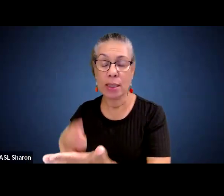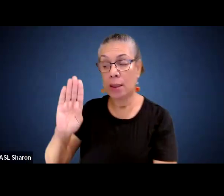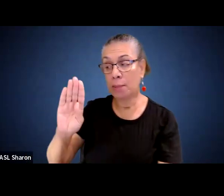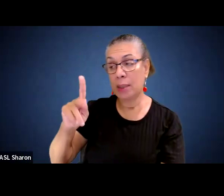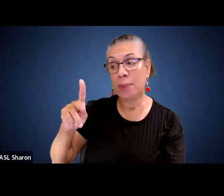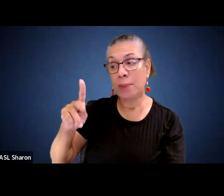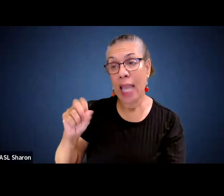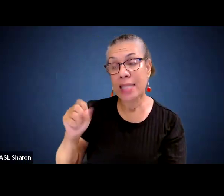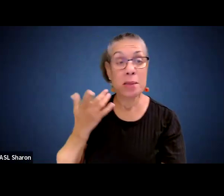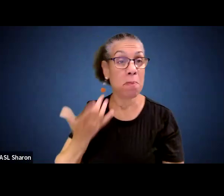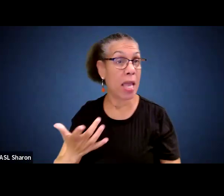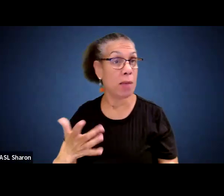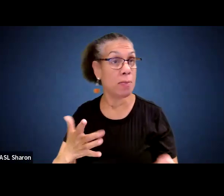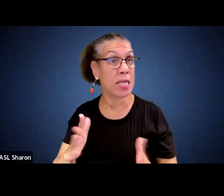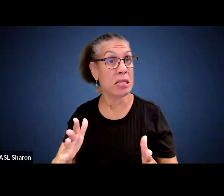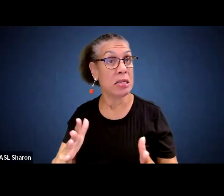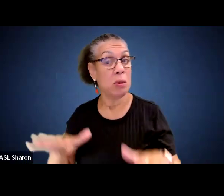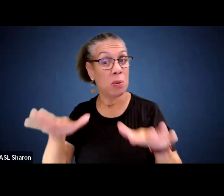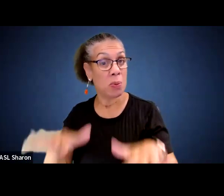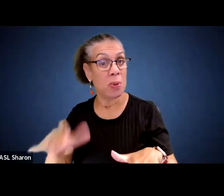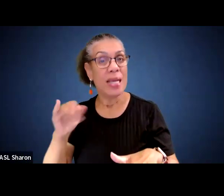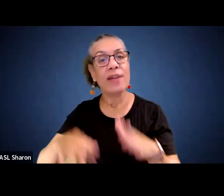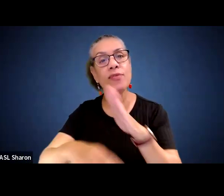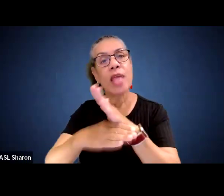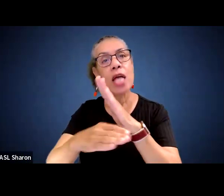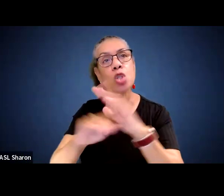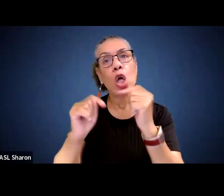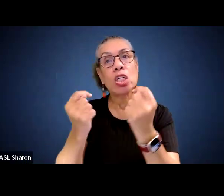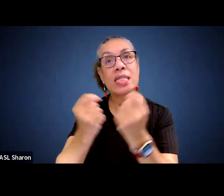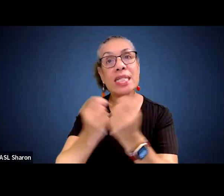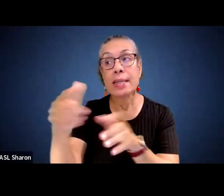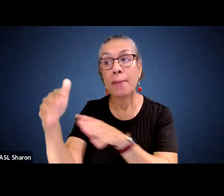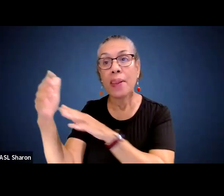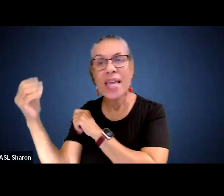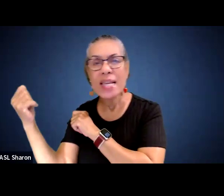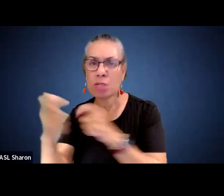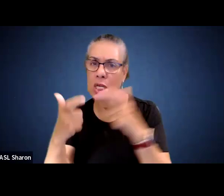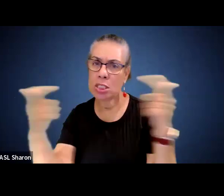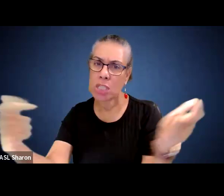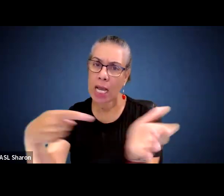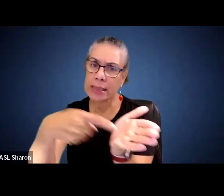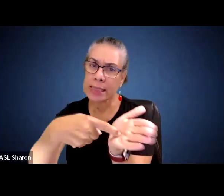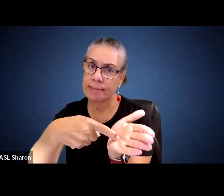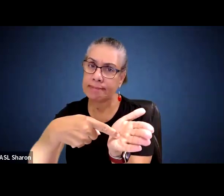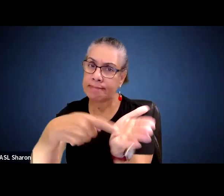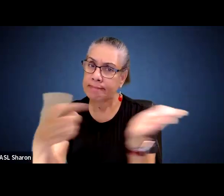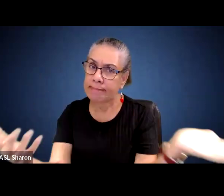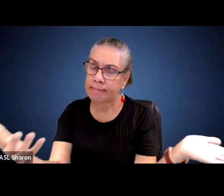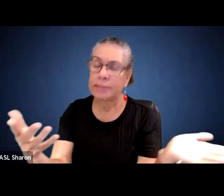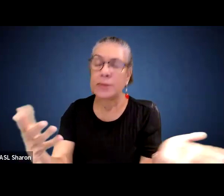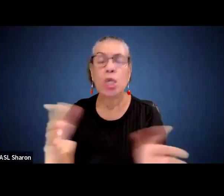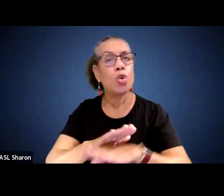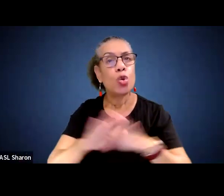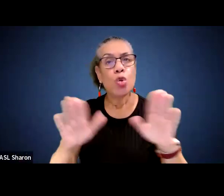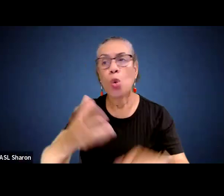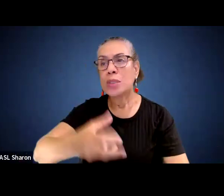be saddled if that soccer team pulls out the big debt. So people need to think about that. You do not take